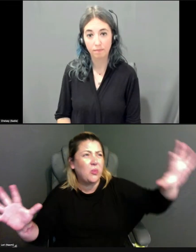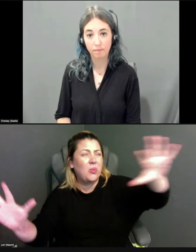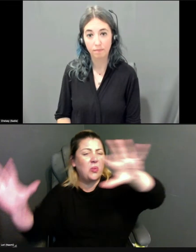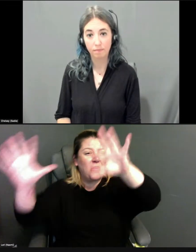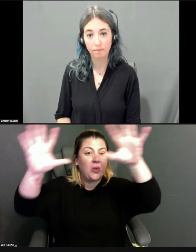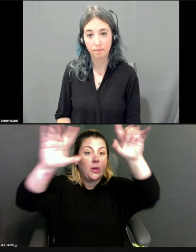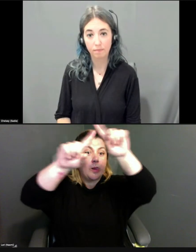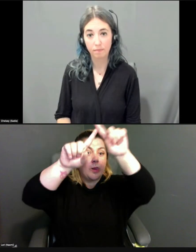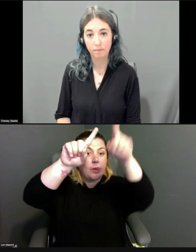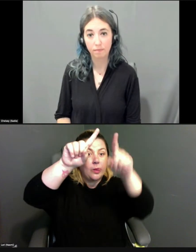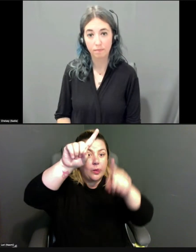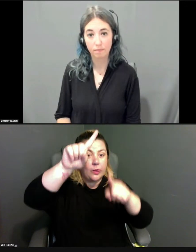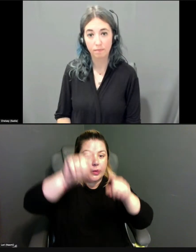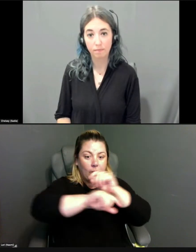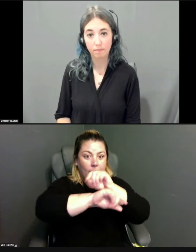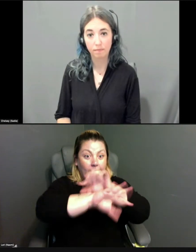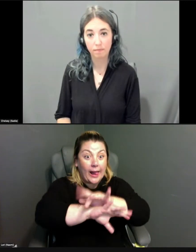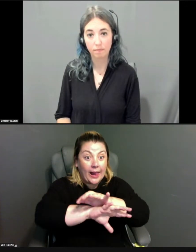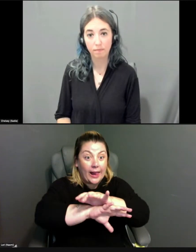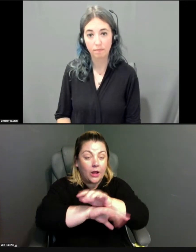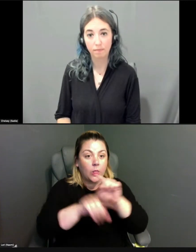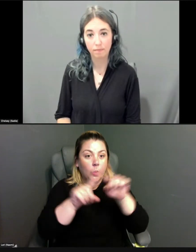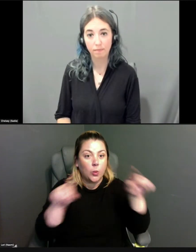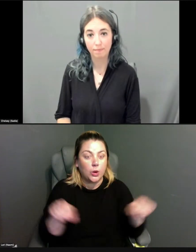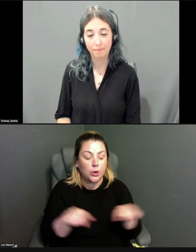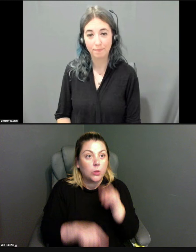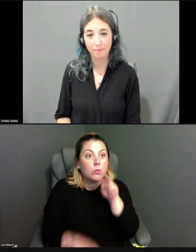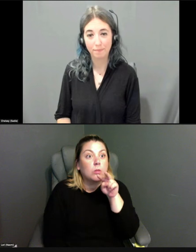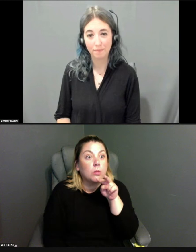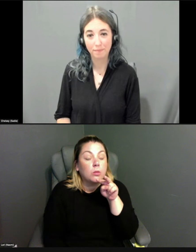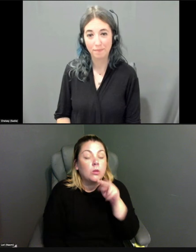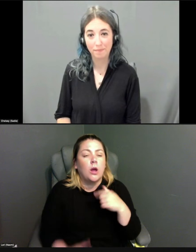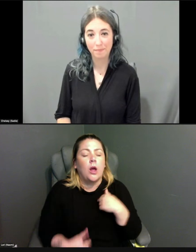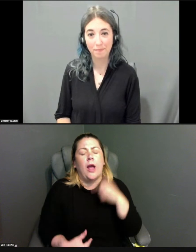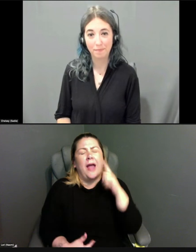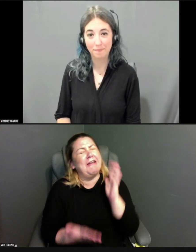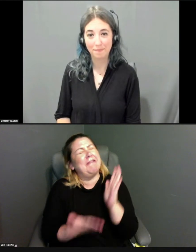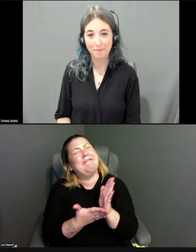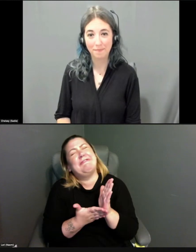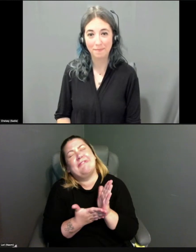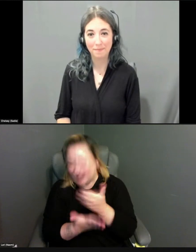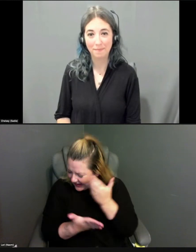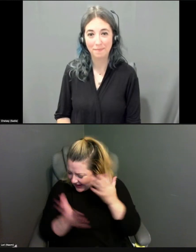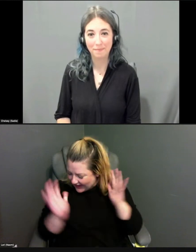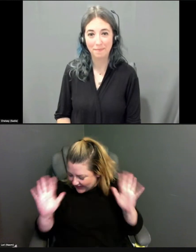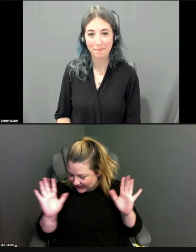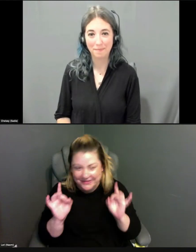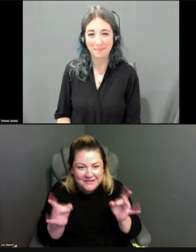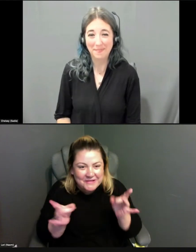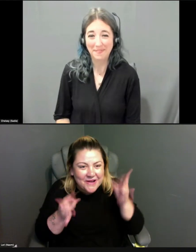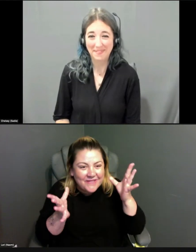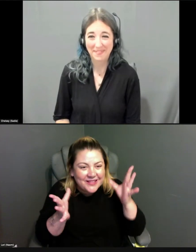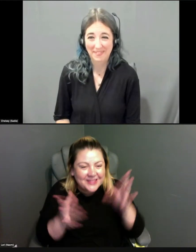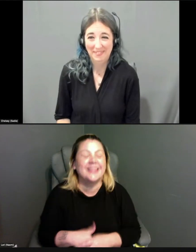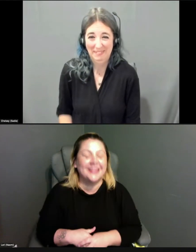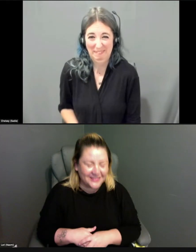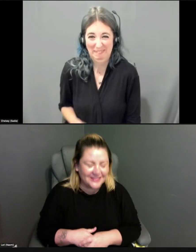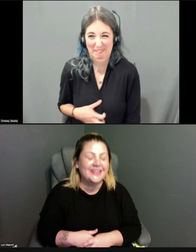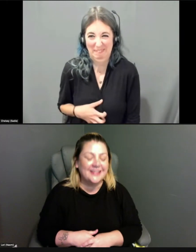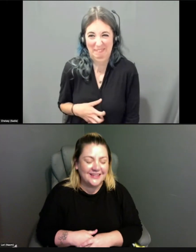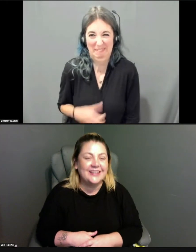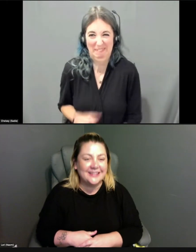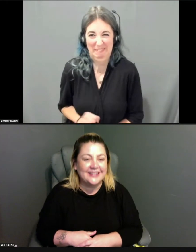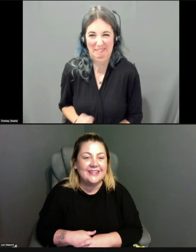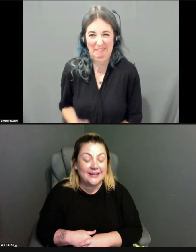of that like basement window. And oh my gosh, it freaked me out so badly. But that also happens to be